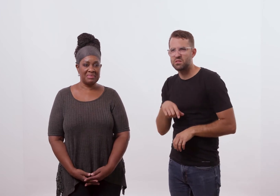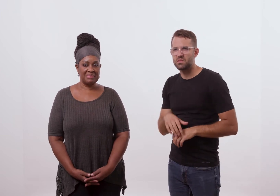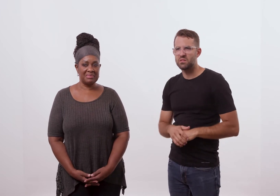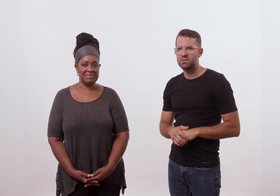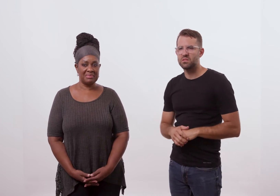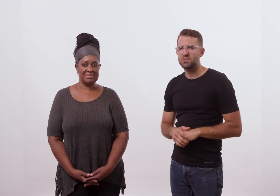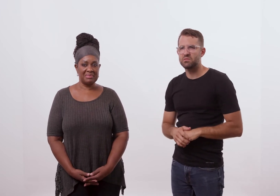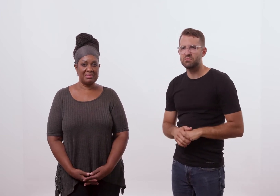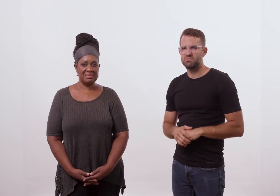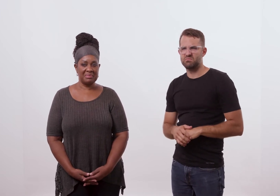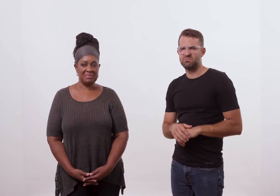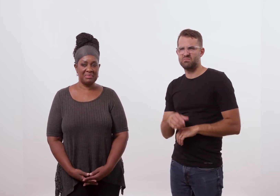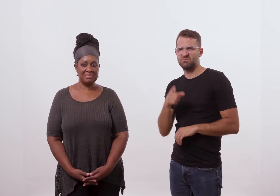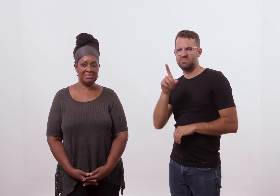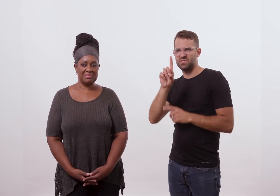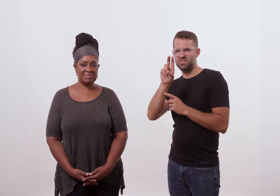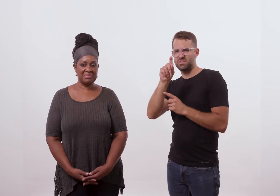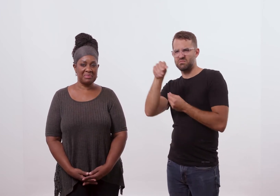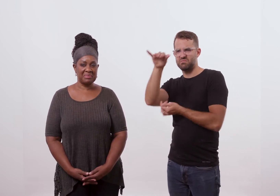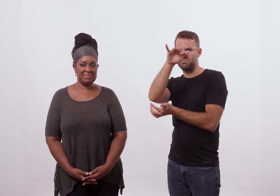And dust.